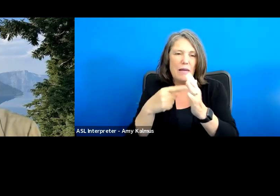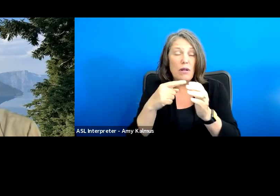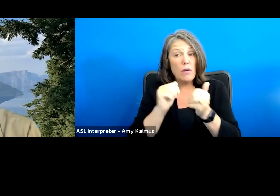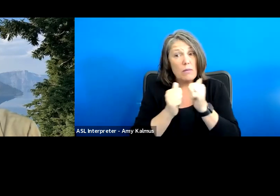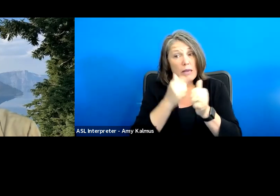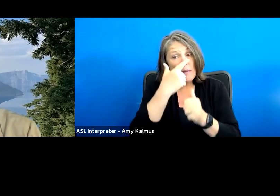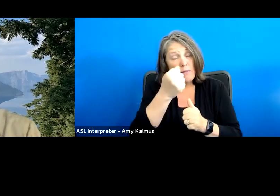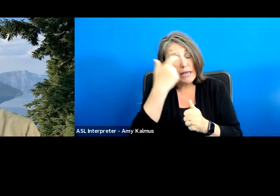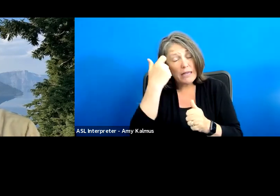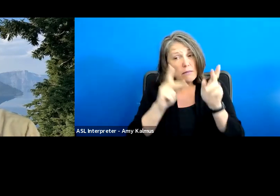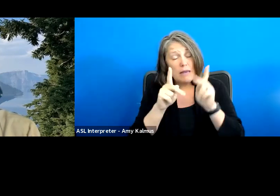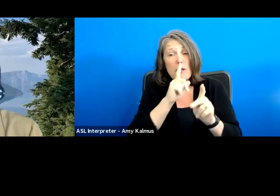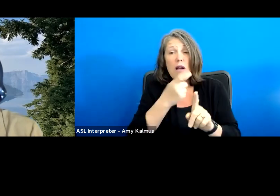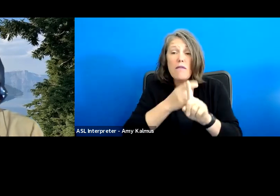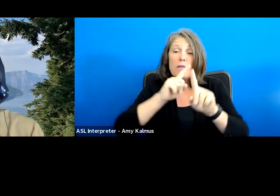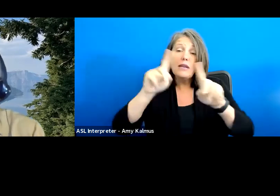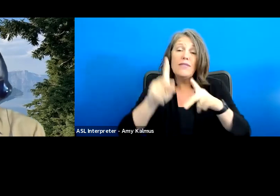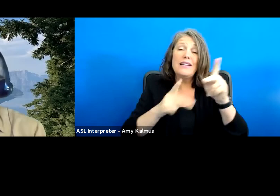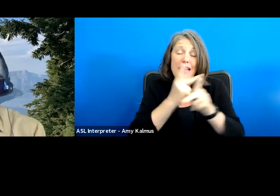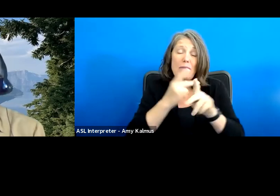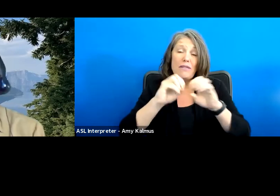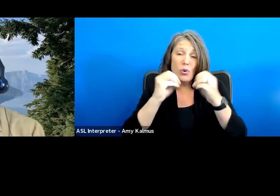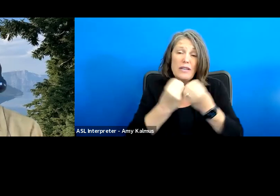come from different types of organizations.